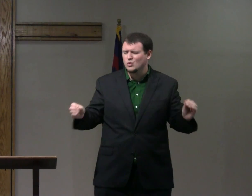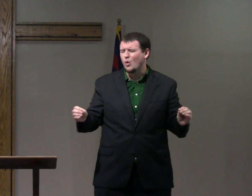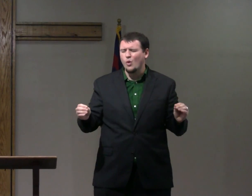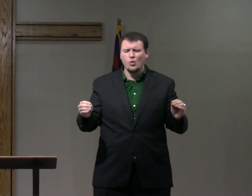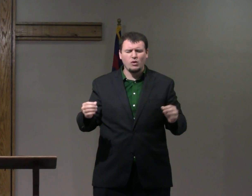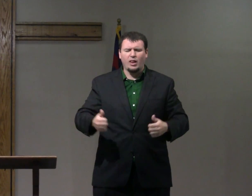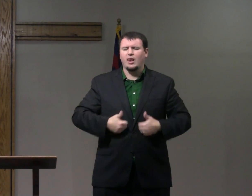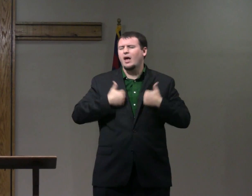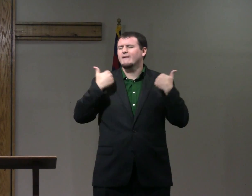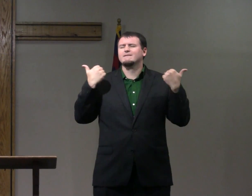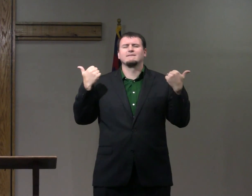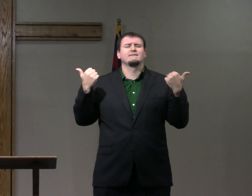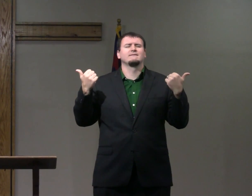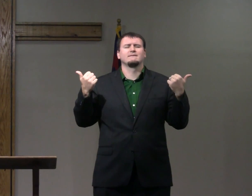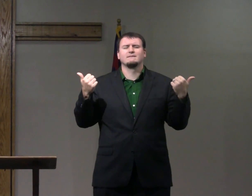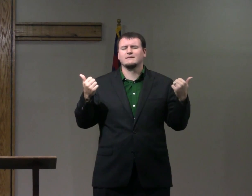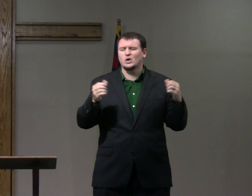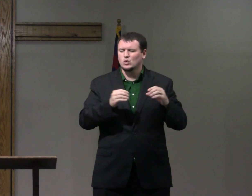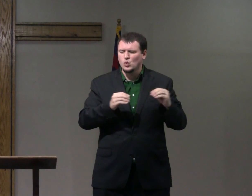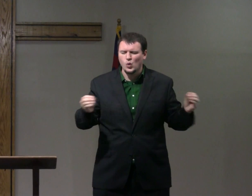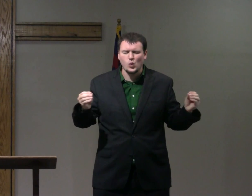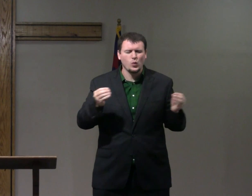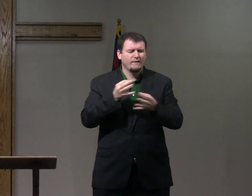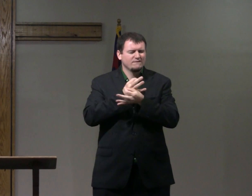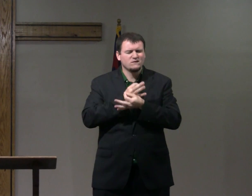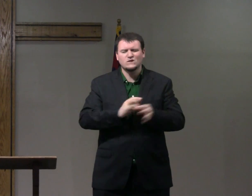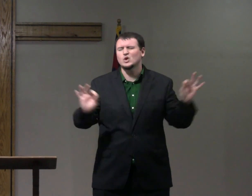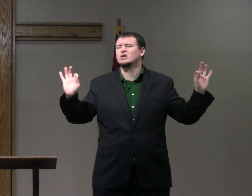a relationship. They don't have